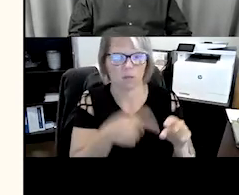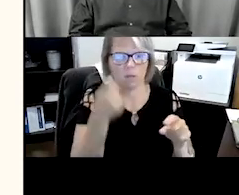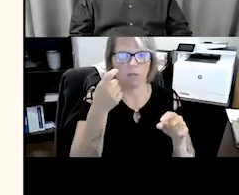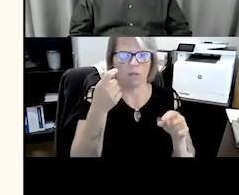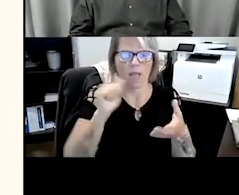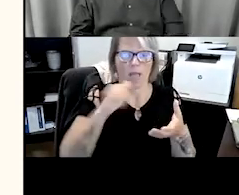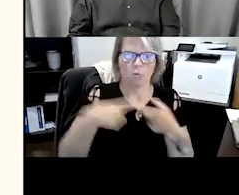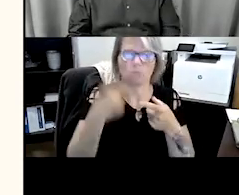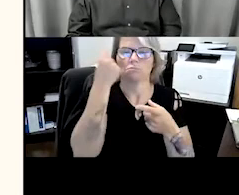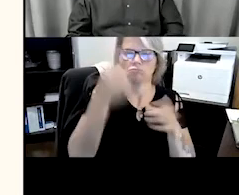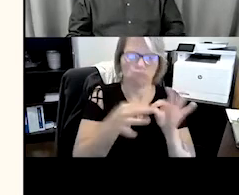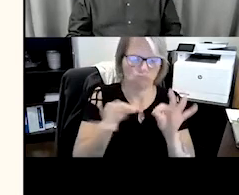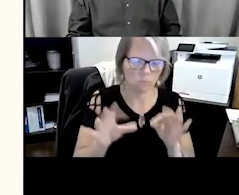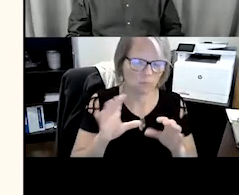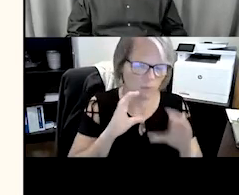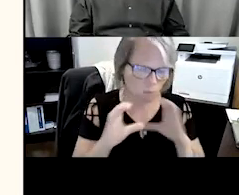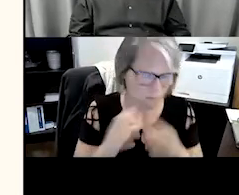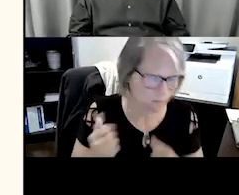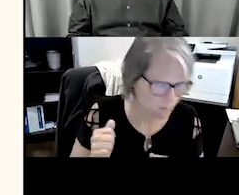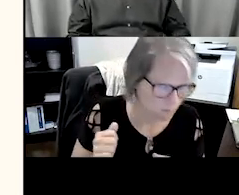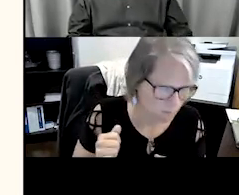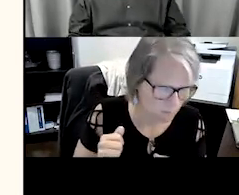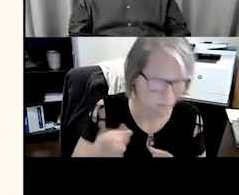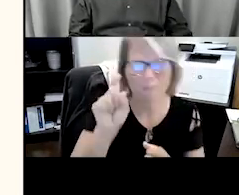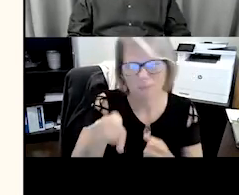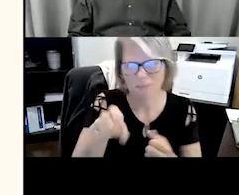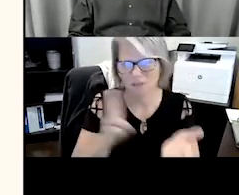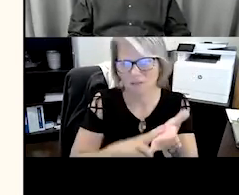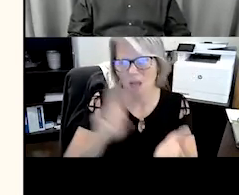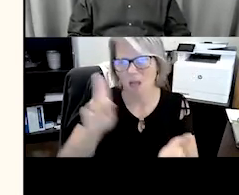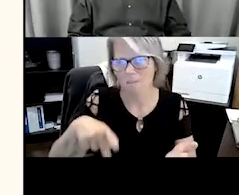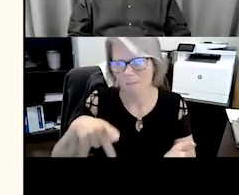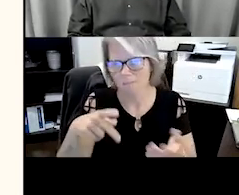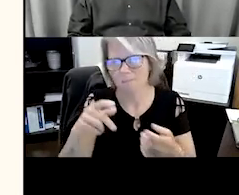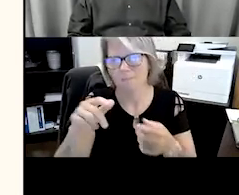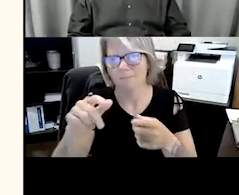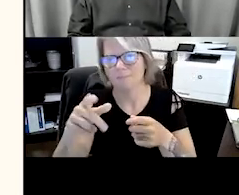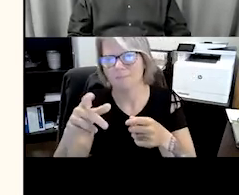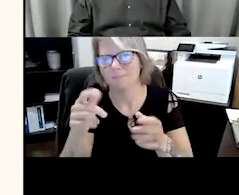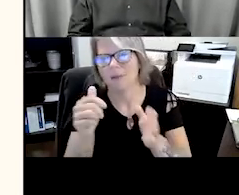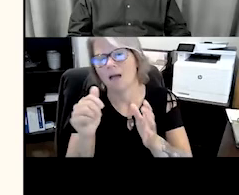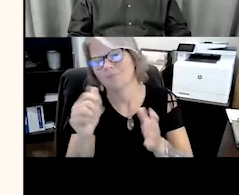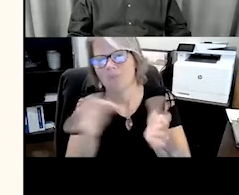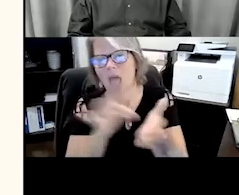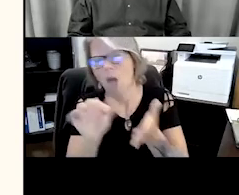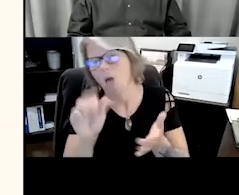people are speaking loudly enough for the app to understand them, it does a pretty good job with